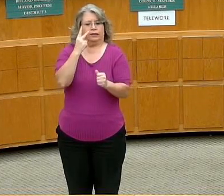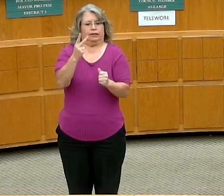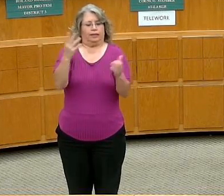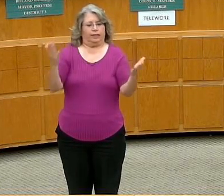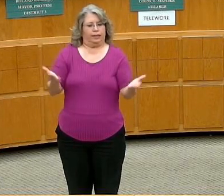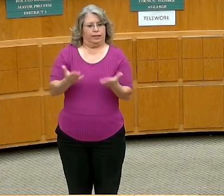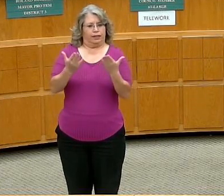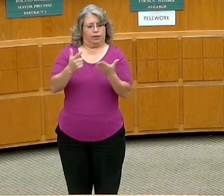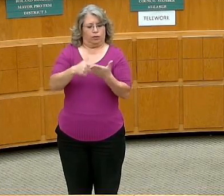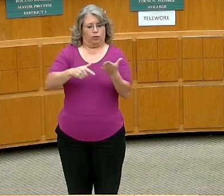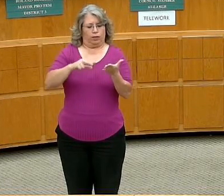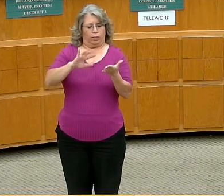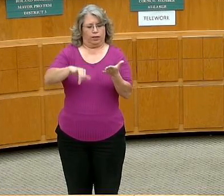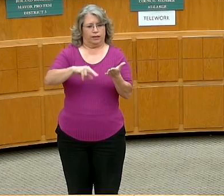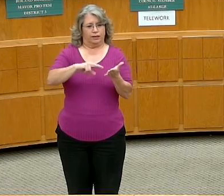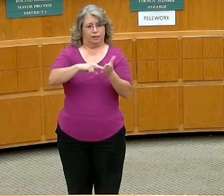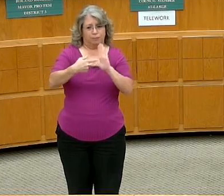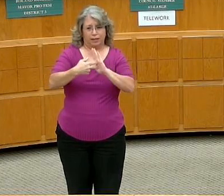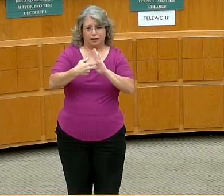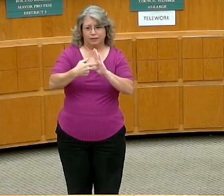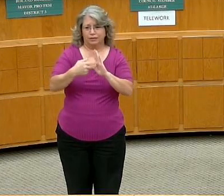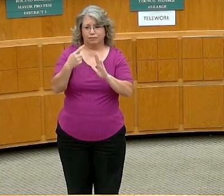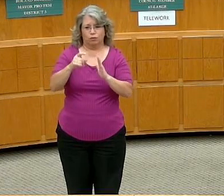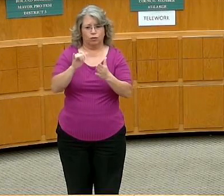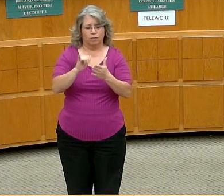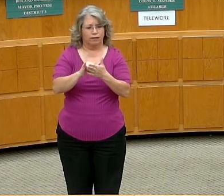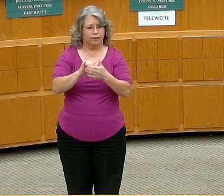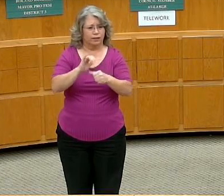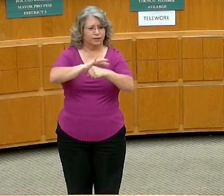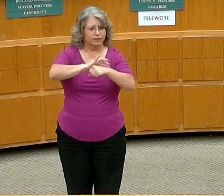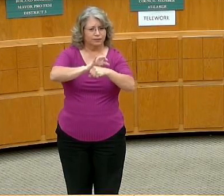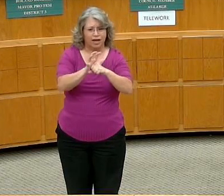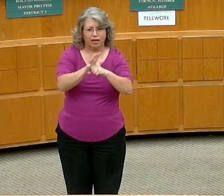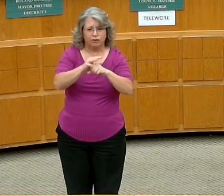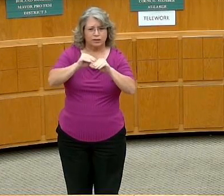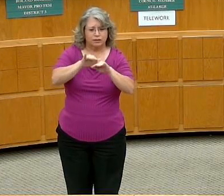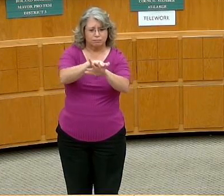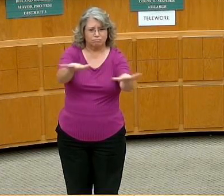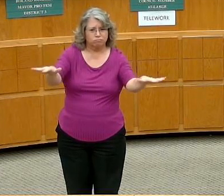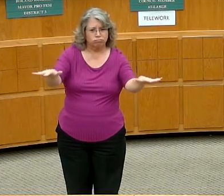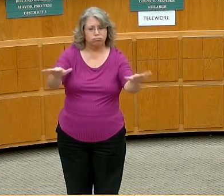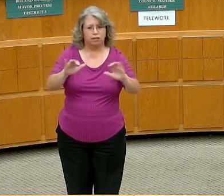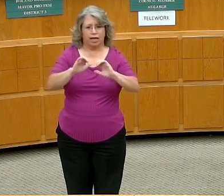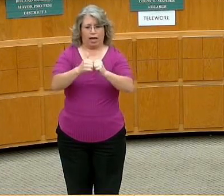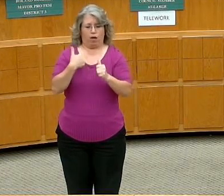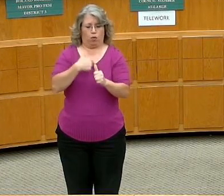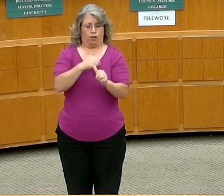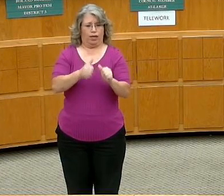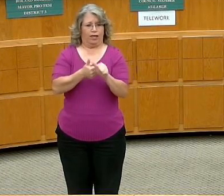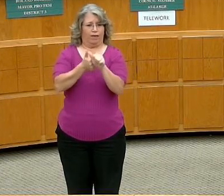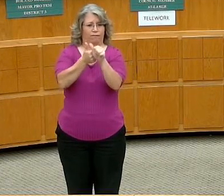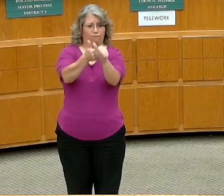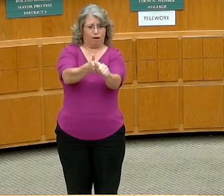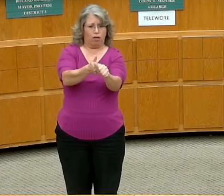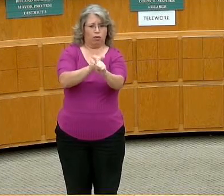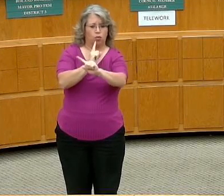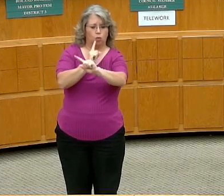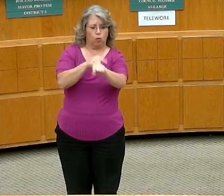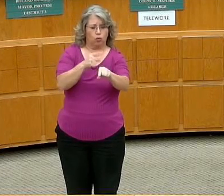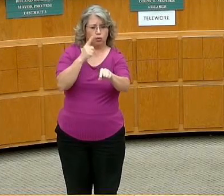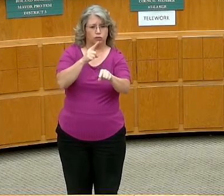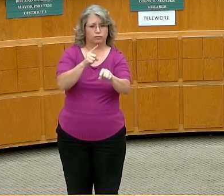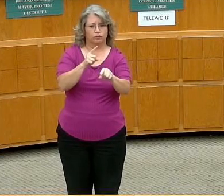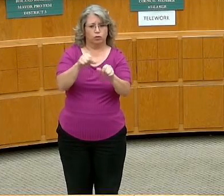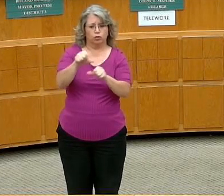means for this pandemic and how we can follow social distancing and